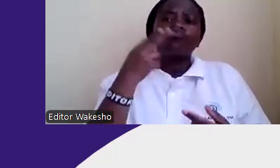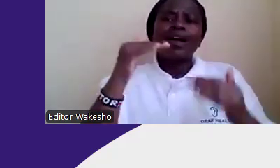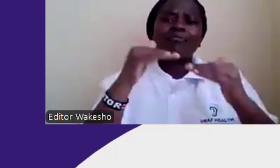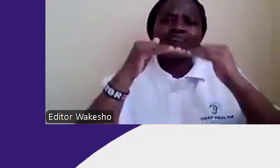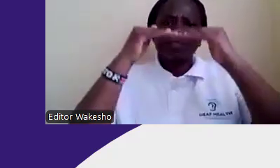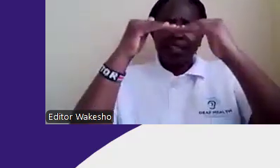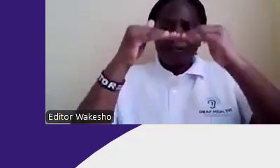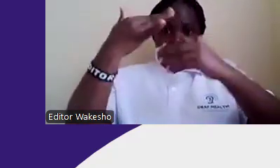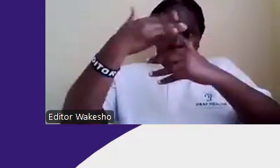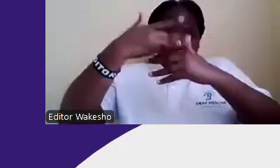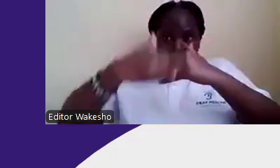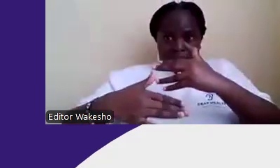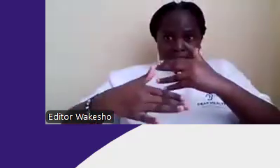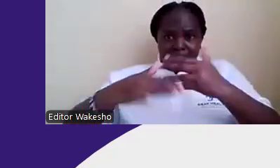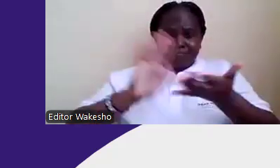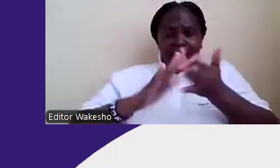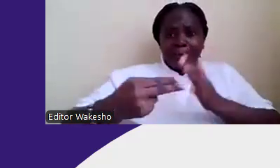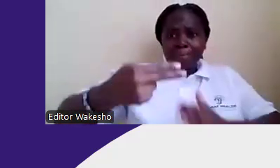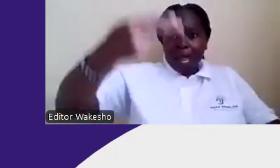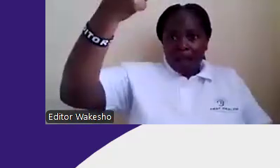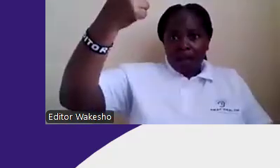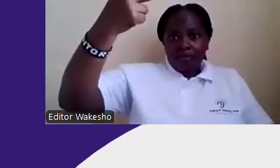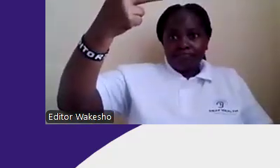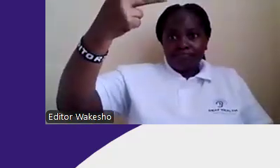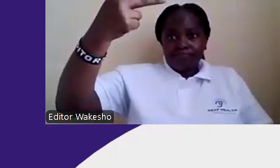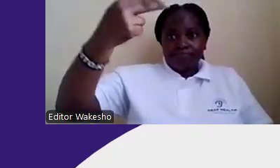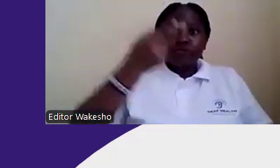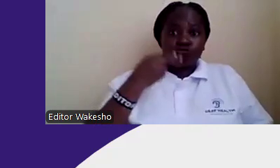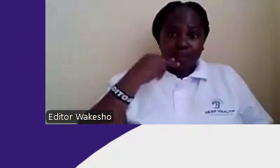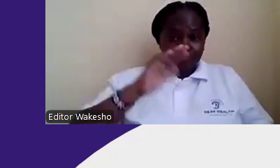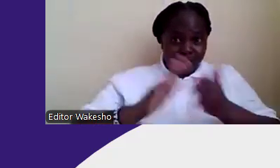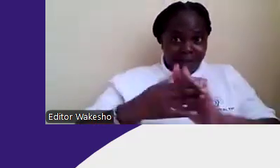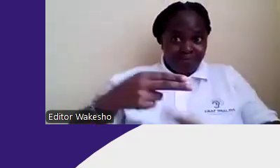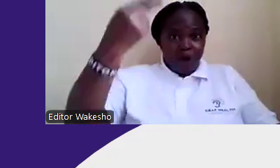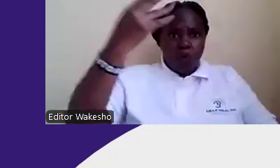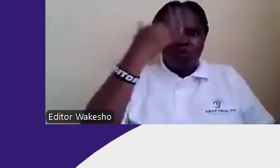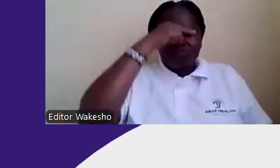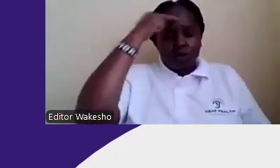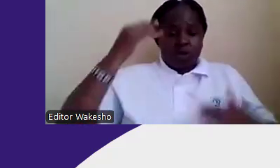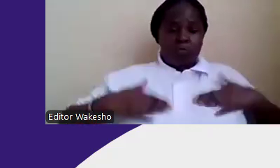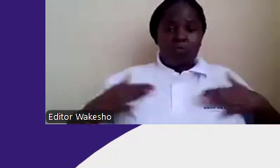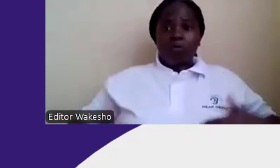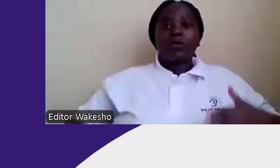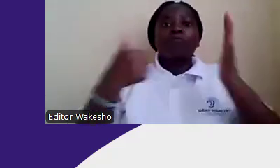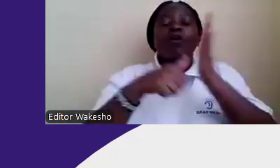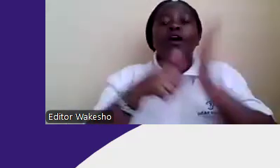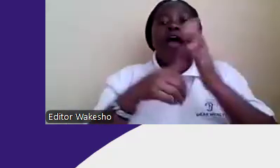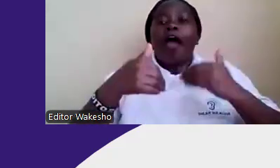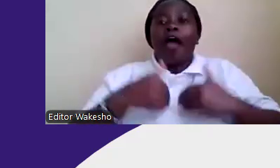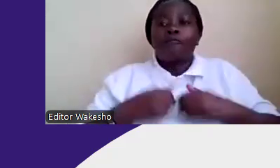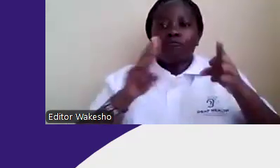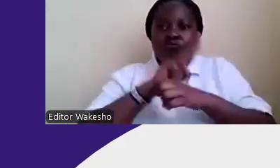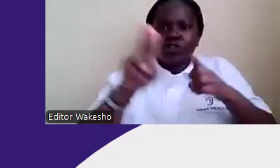blood becomes too high, right? And this happens because the body has a problem using a particular hormone